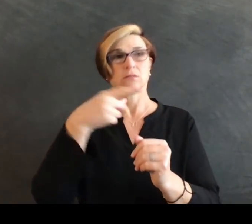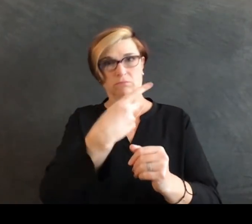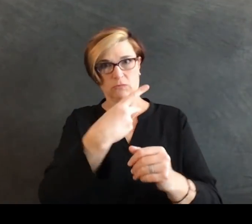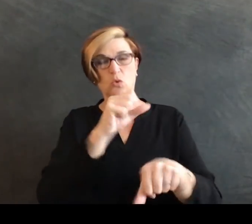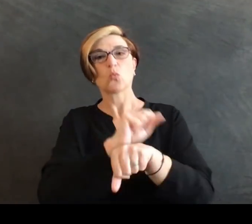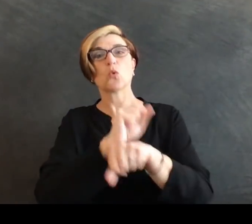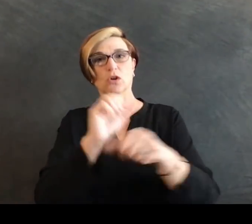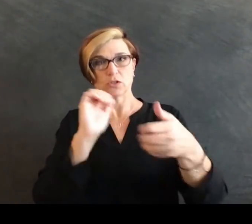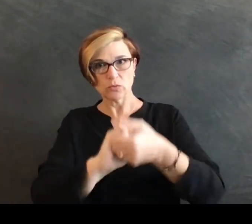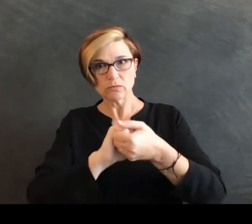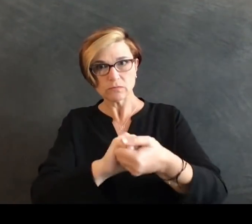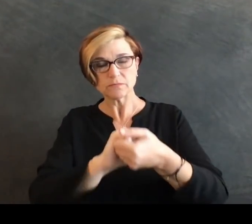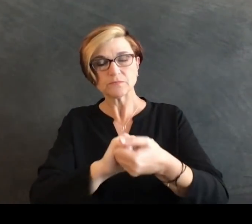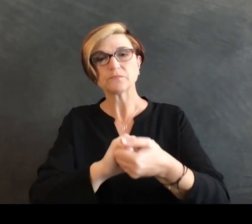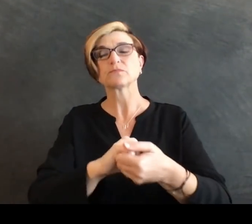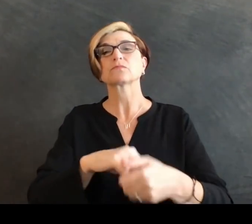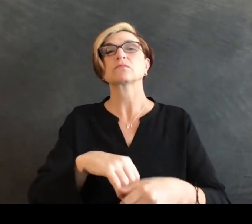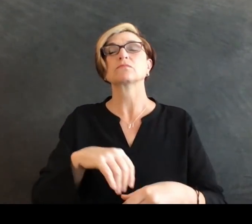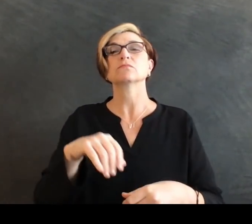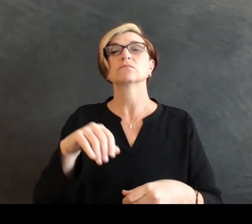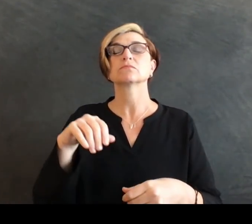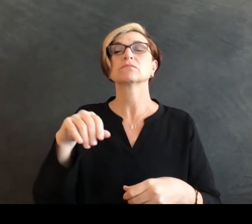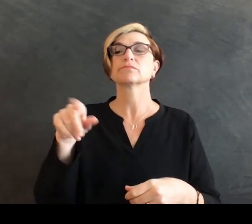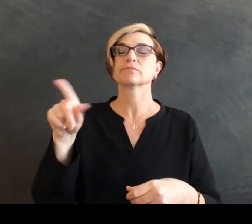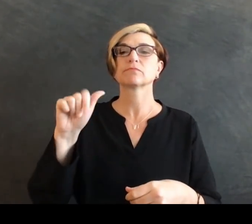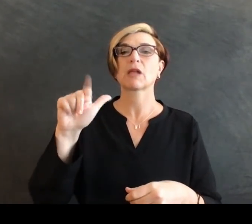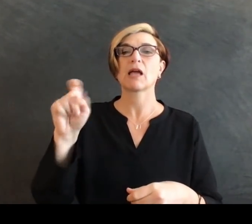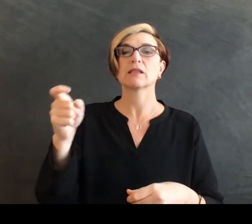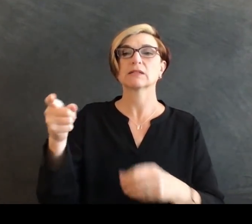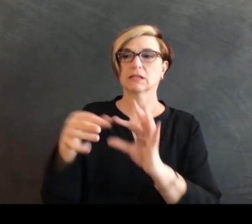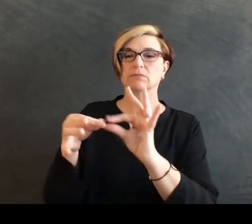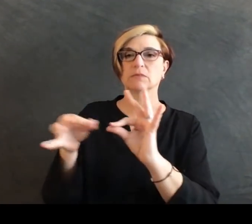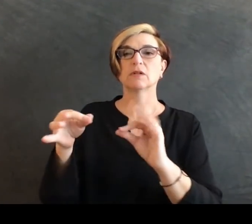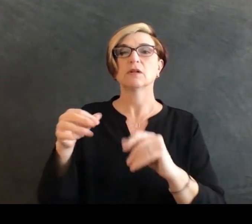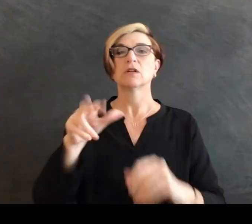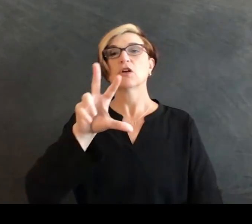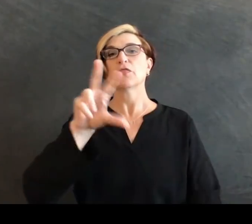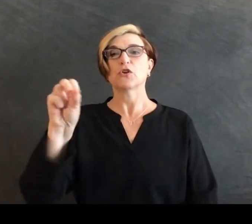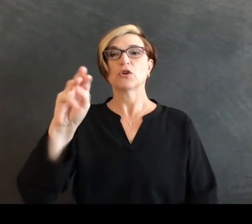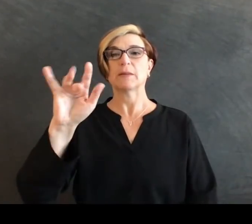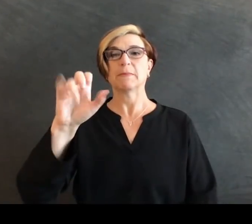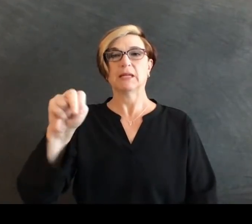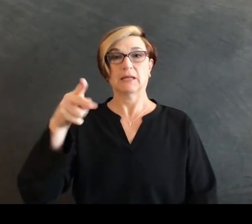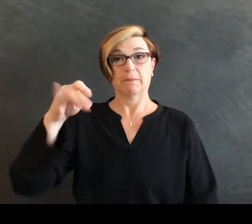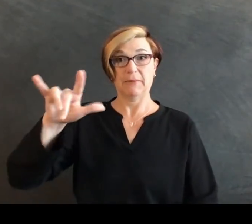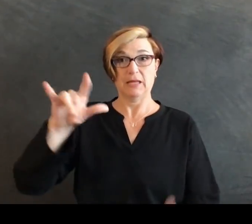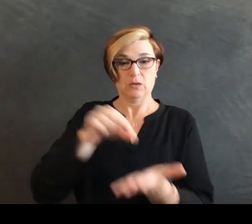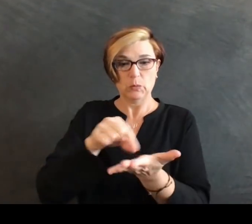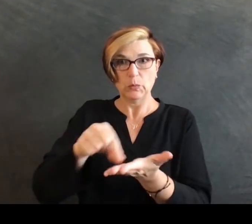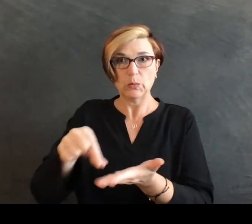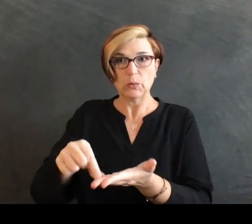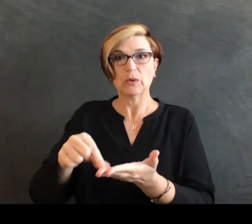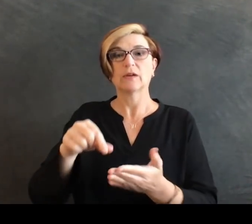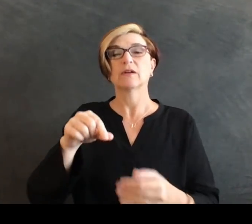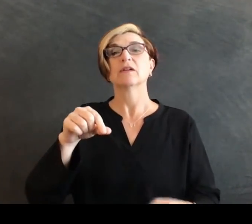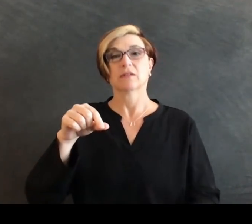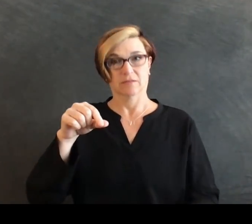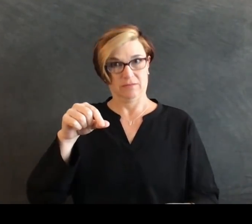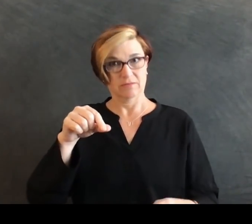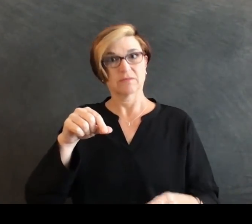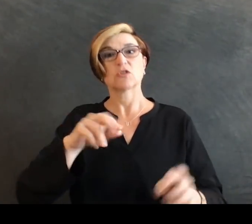Alex mentioned a little bit, 30 million doses of the hydroxychloroquine to the United States